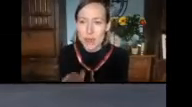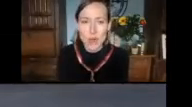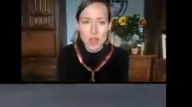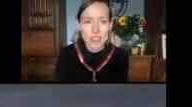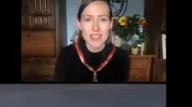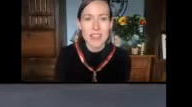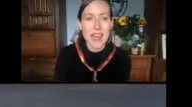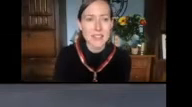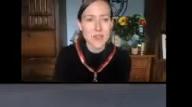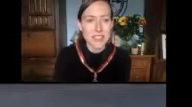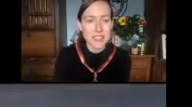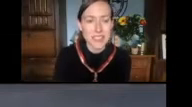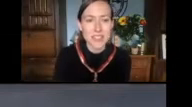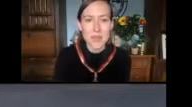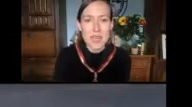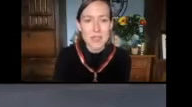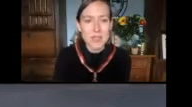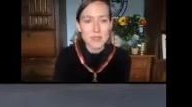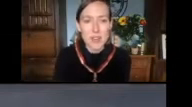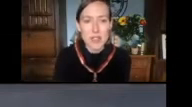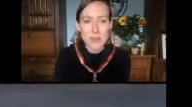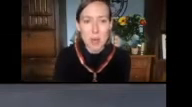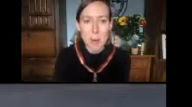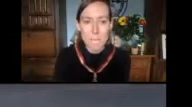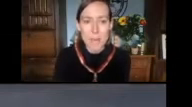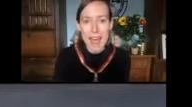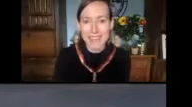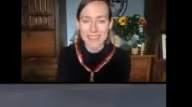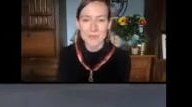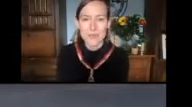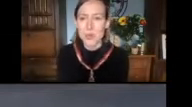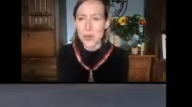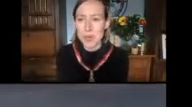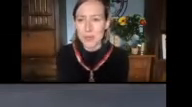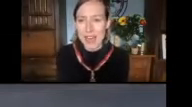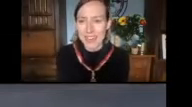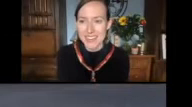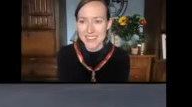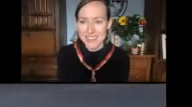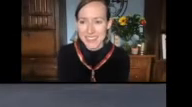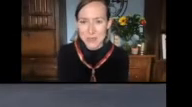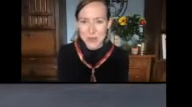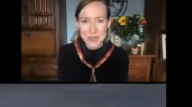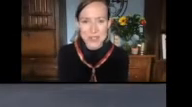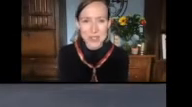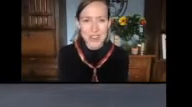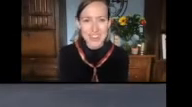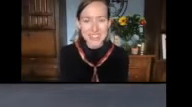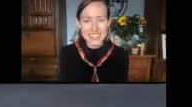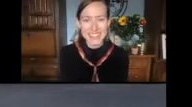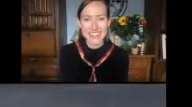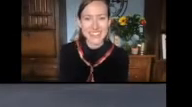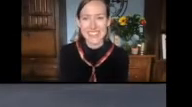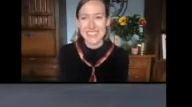chat box as a volunteer to finger spell back, the word back? Anyone want to try